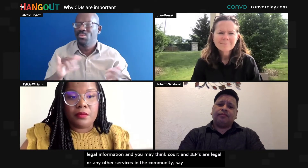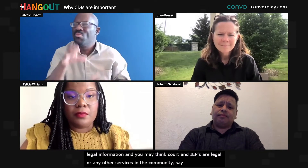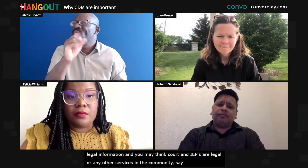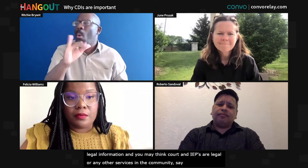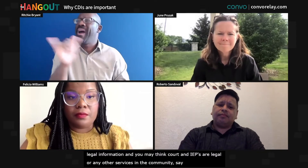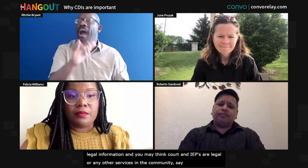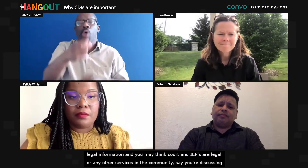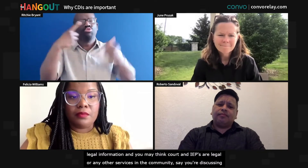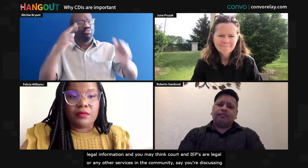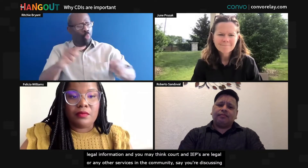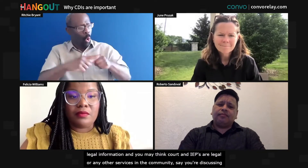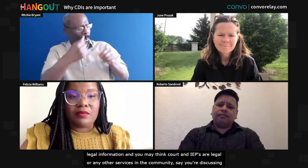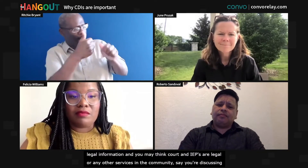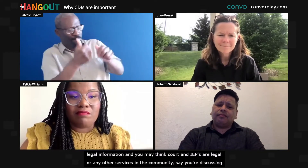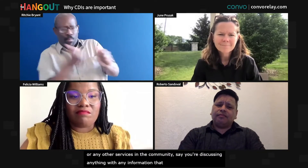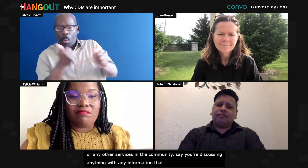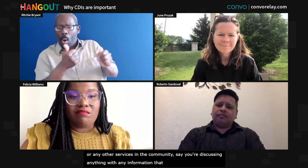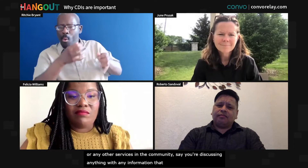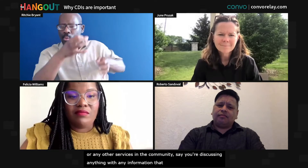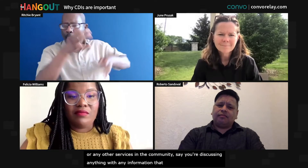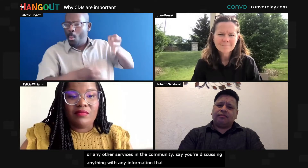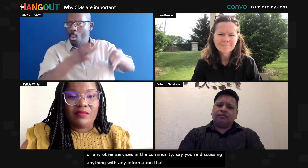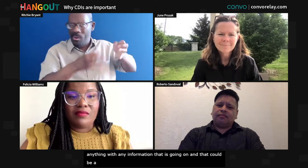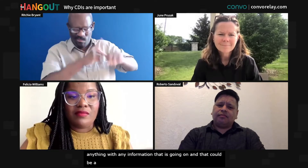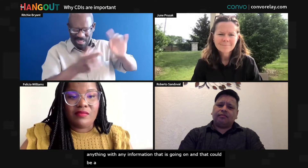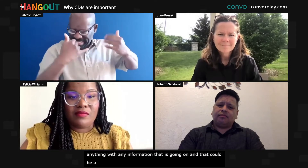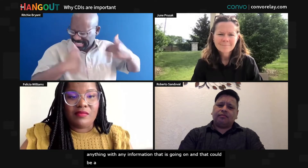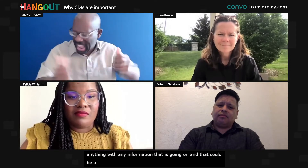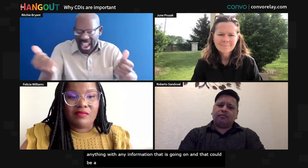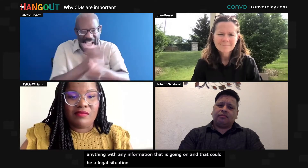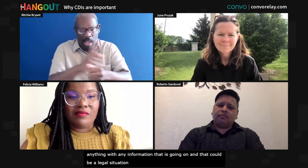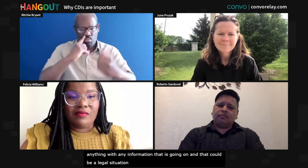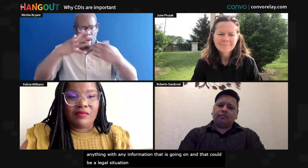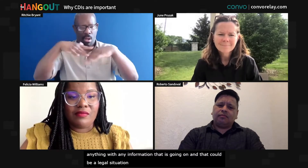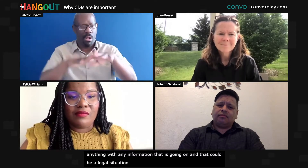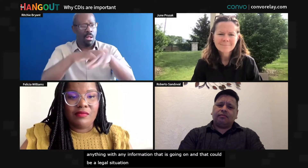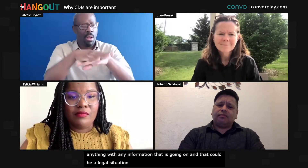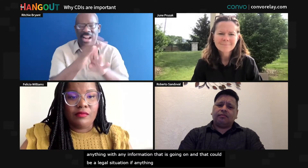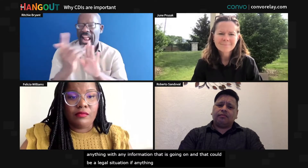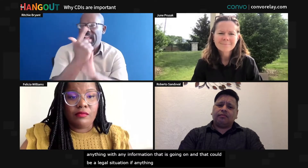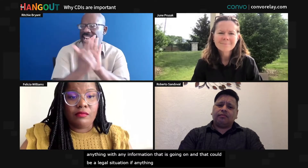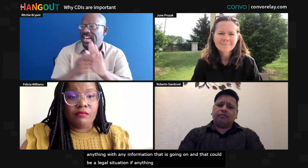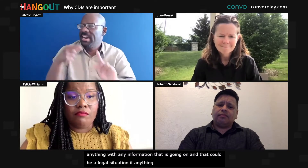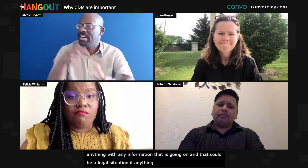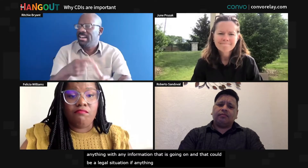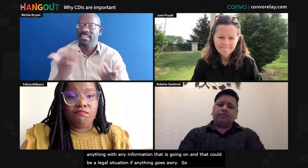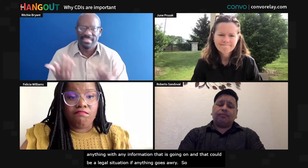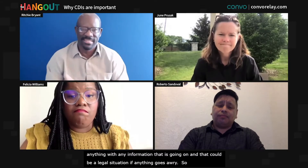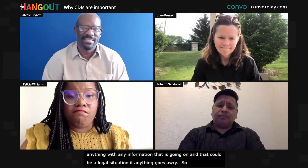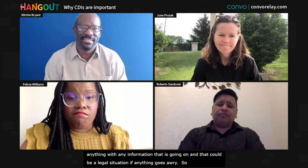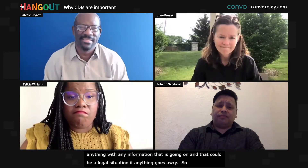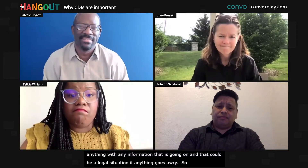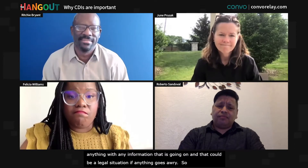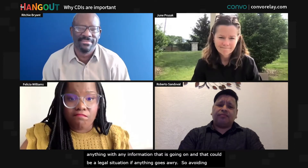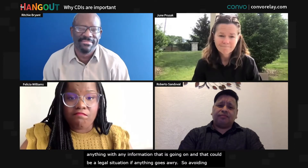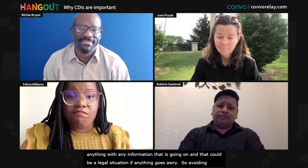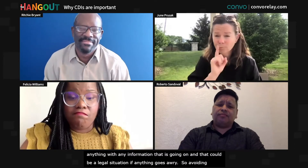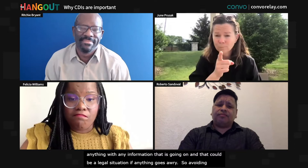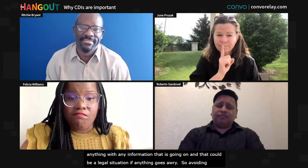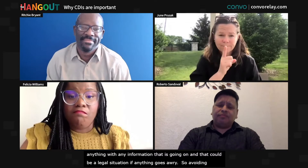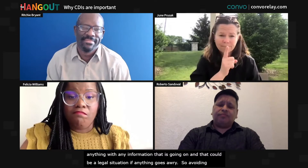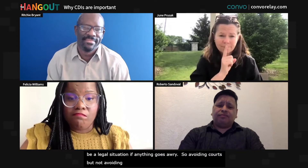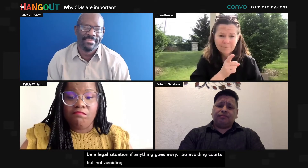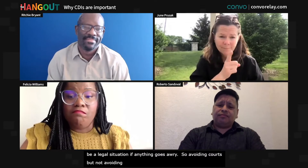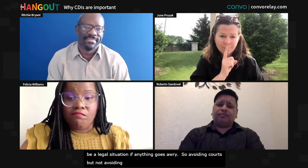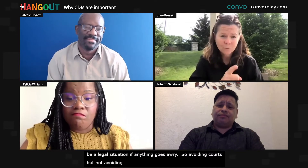going on, and that could be a legal situation if anything goes awry. So avoiding courts, but not avoiding other situations, you